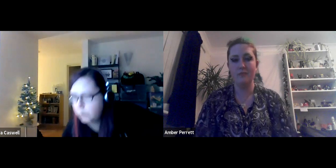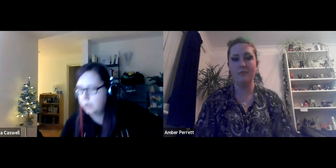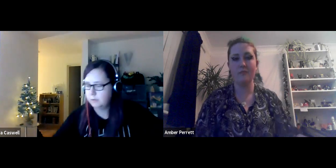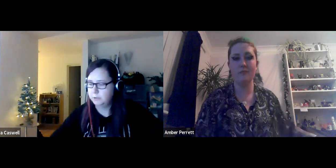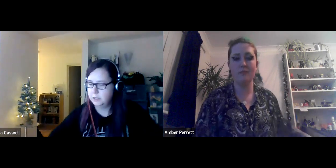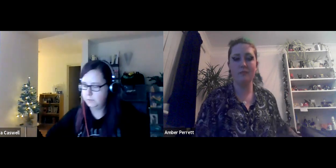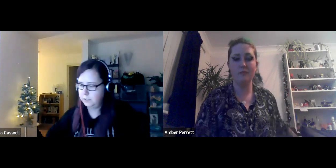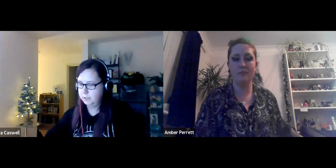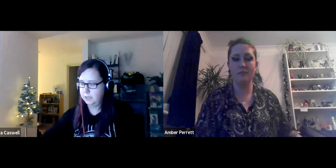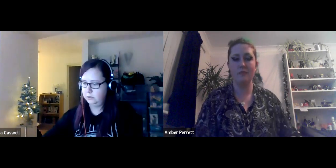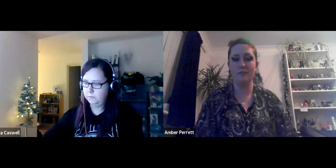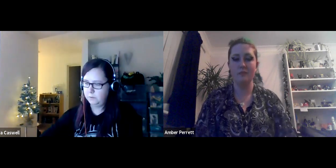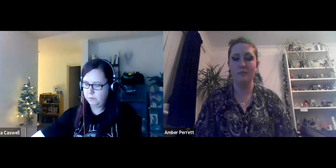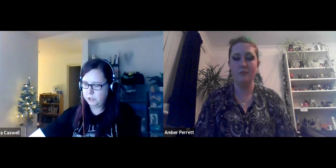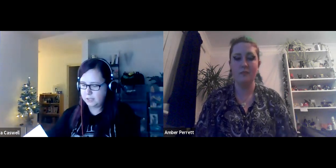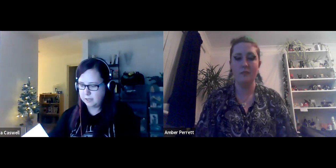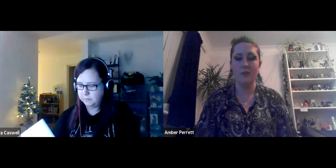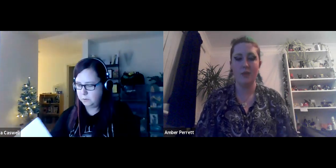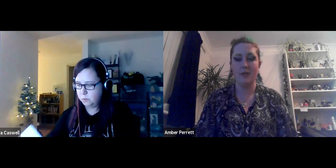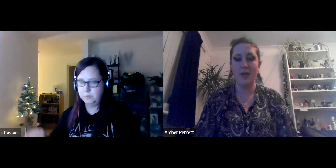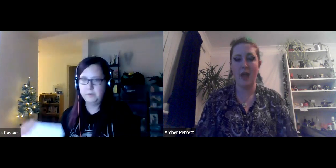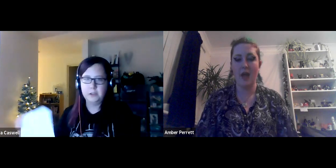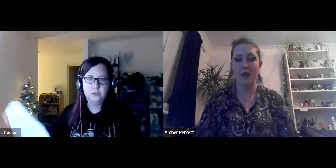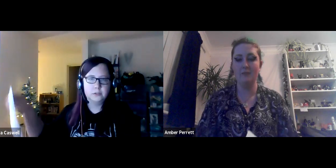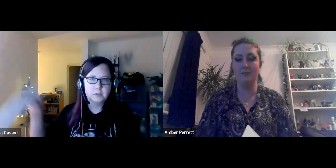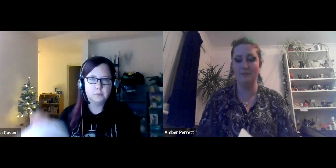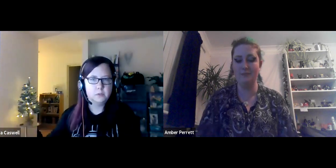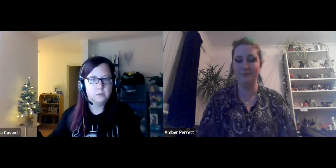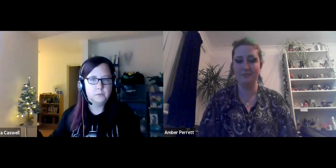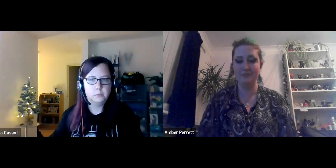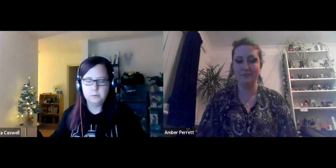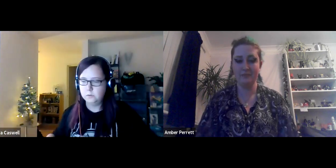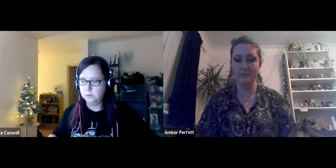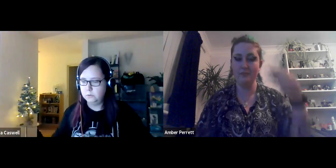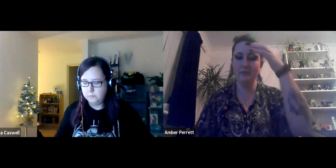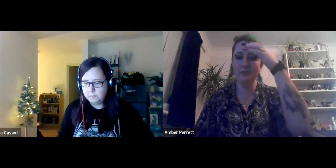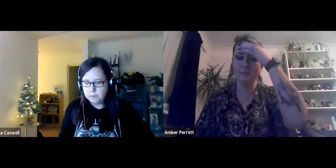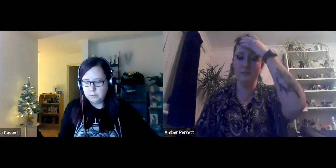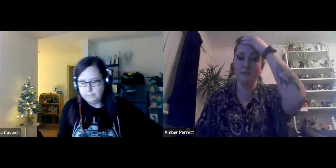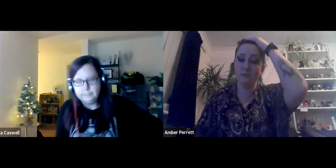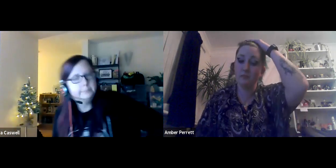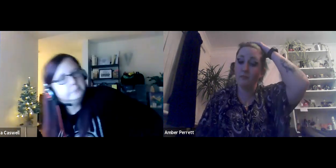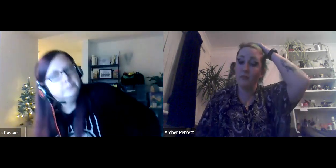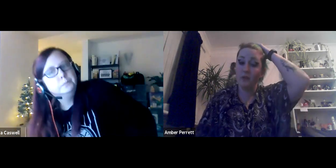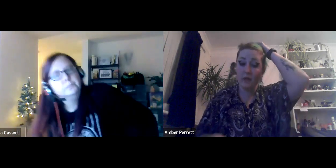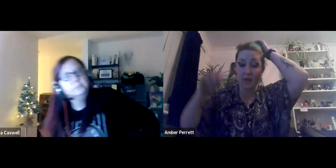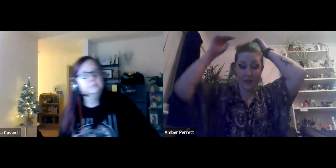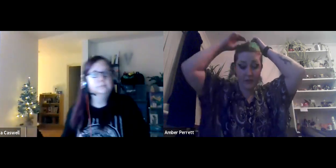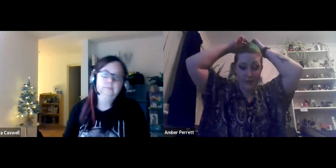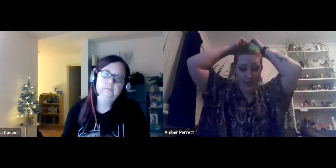work, which Amber's going to take you through. We just had a few more professions. Obviously, we've done a few, but we've not done all of them. So Yeah, so I forget what we've